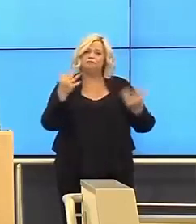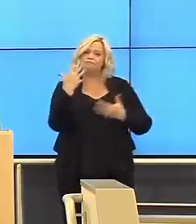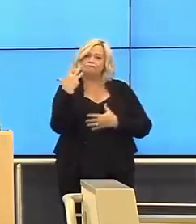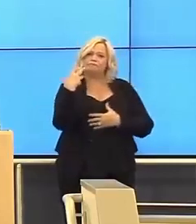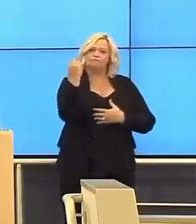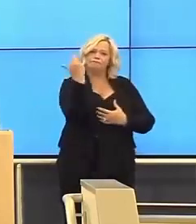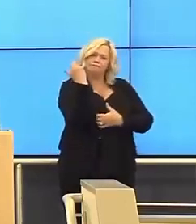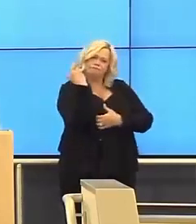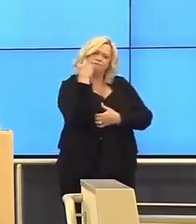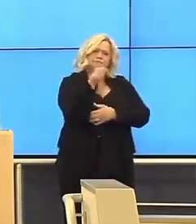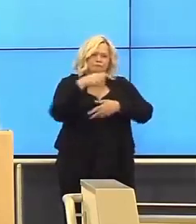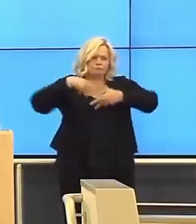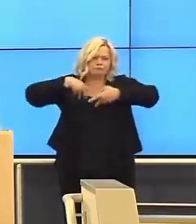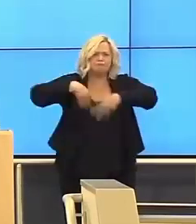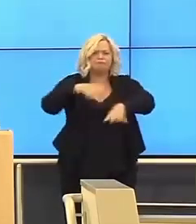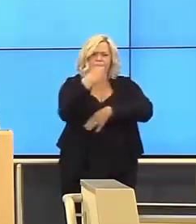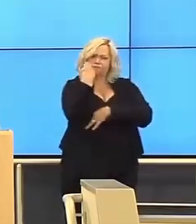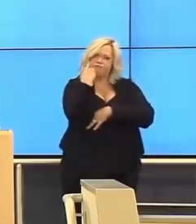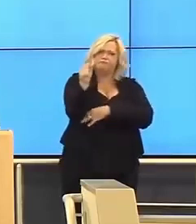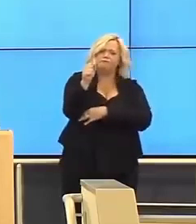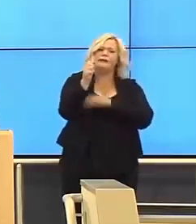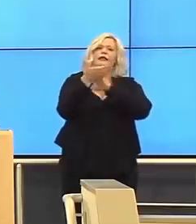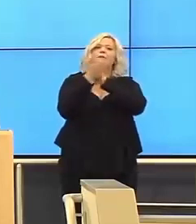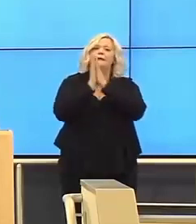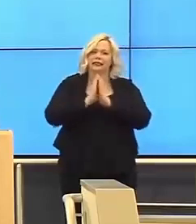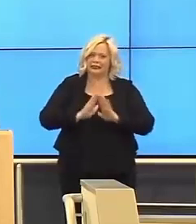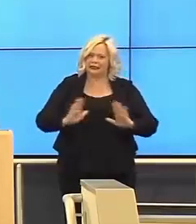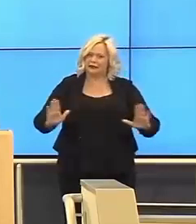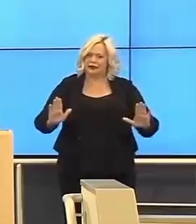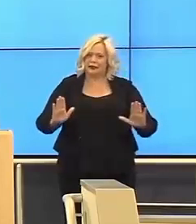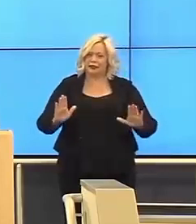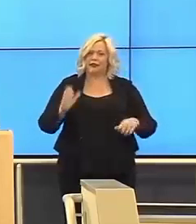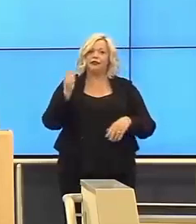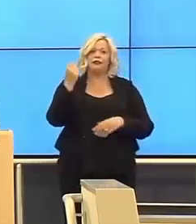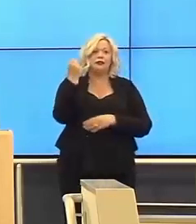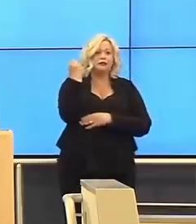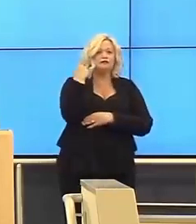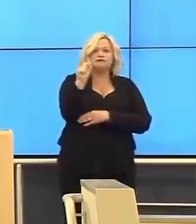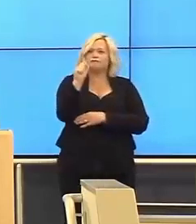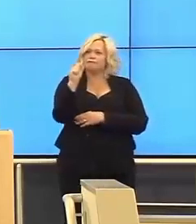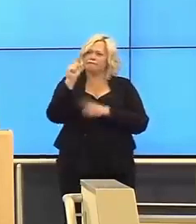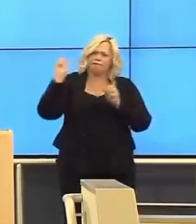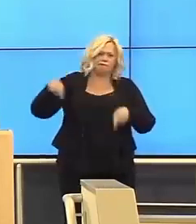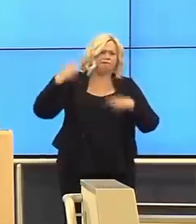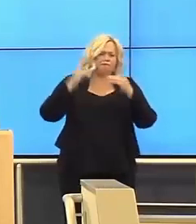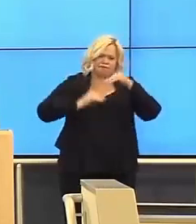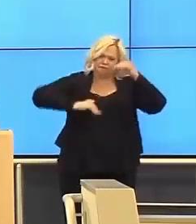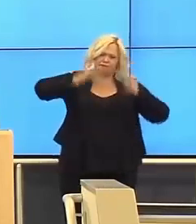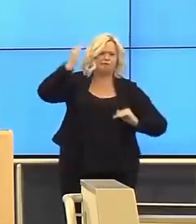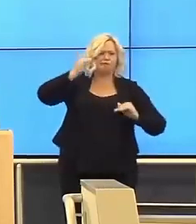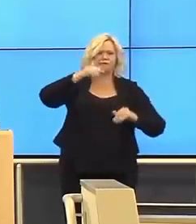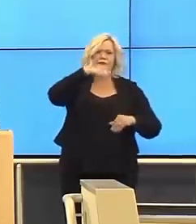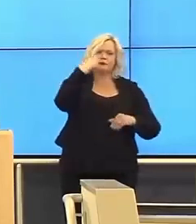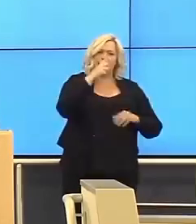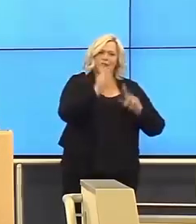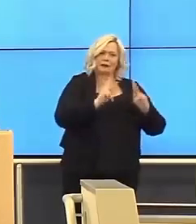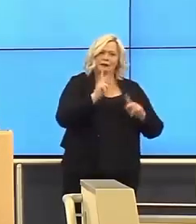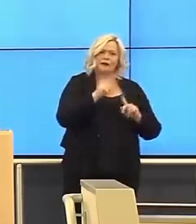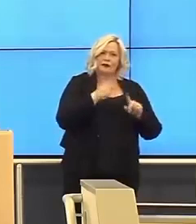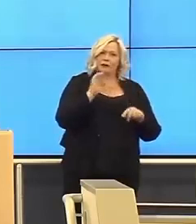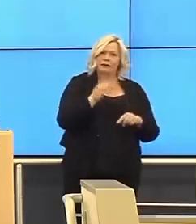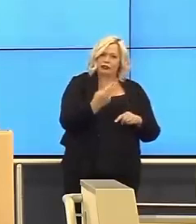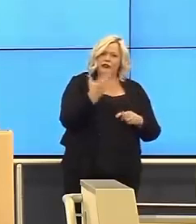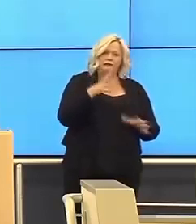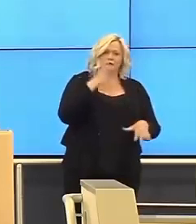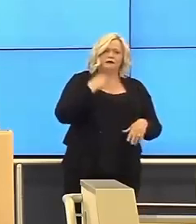and protested peacefully, protesting historic inequities Black Michiganders and those across the country